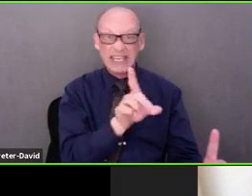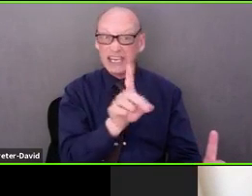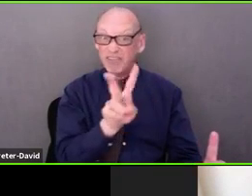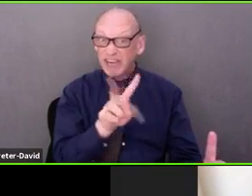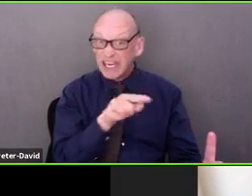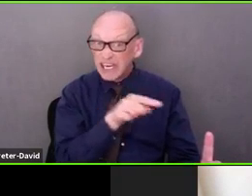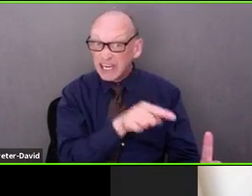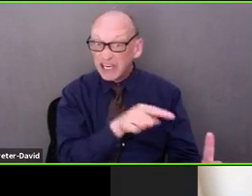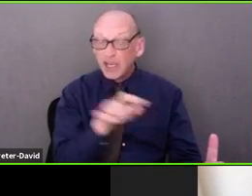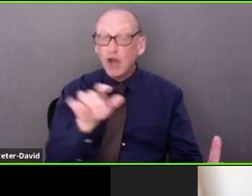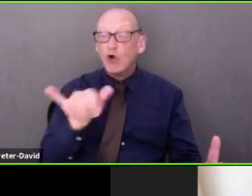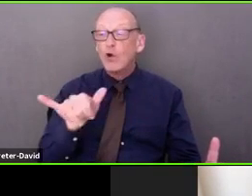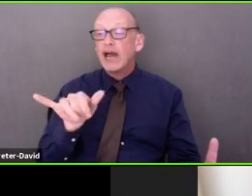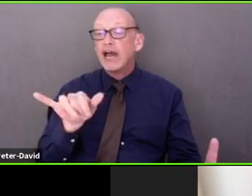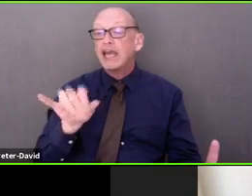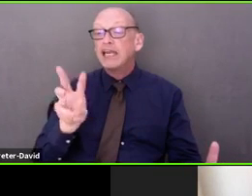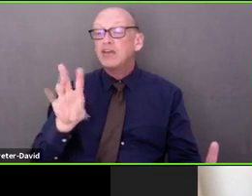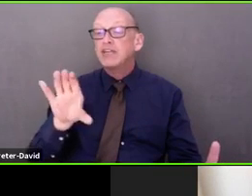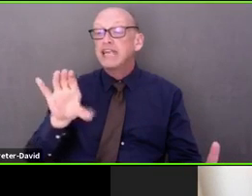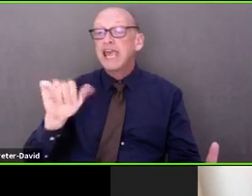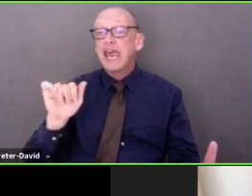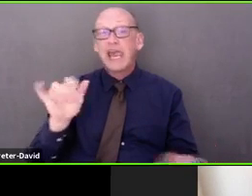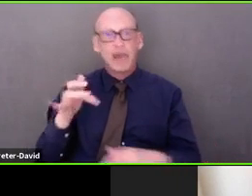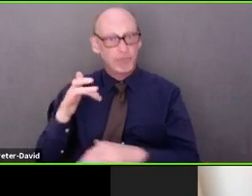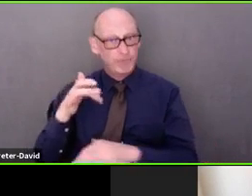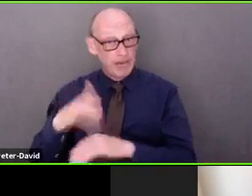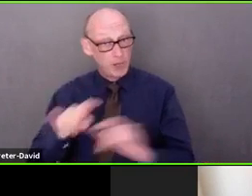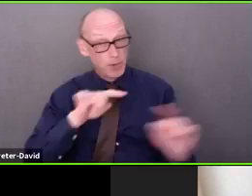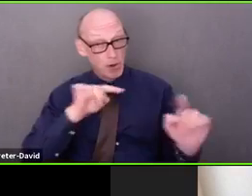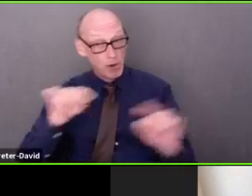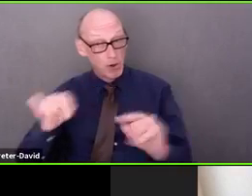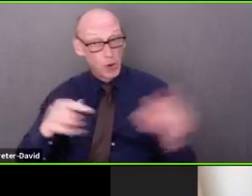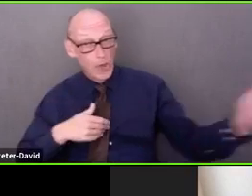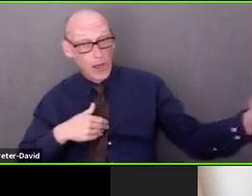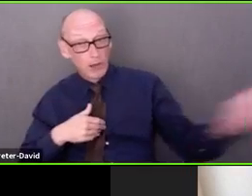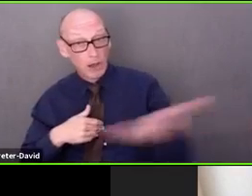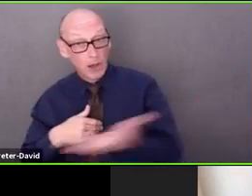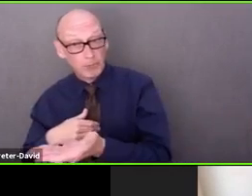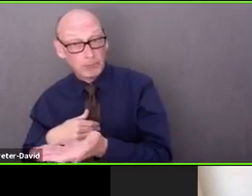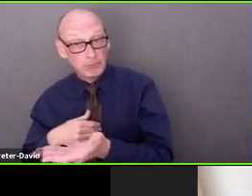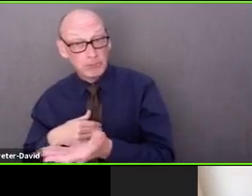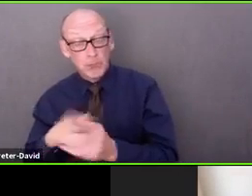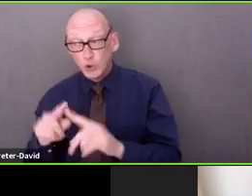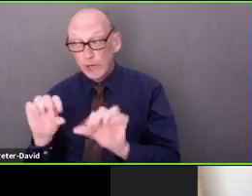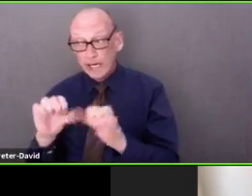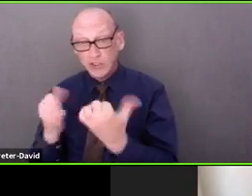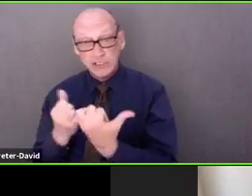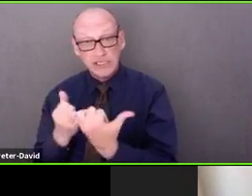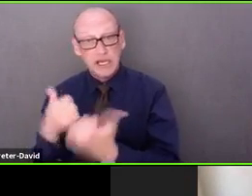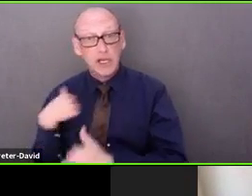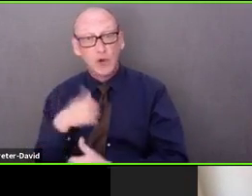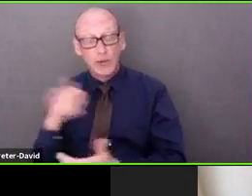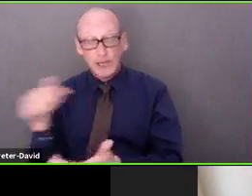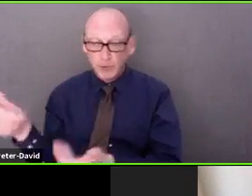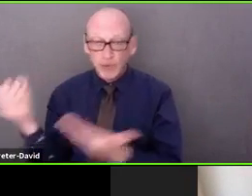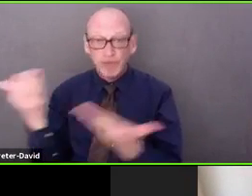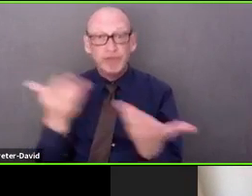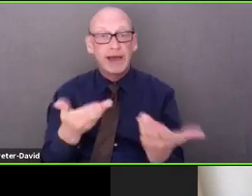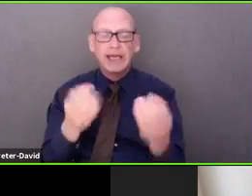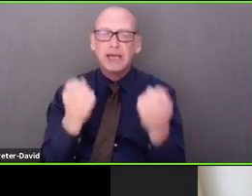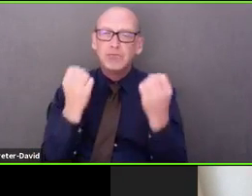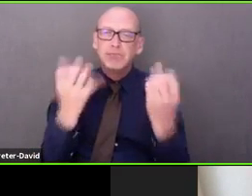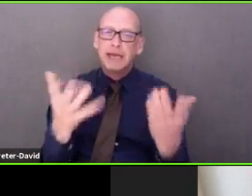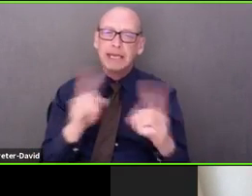the YWCA is available and welcoming you into our agency. We provide a variety of